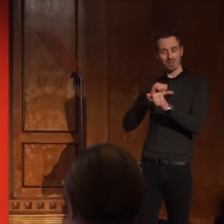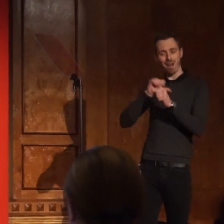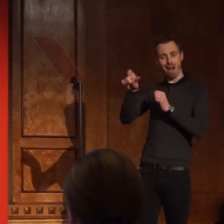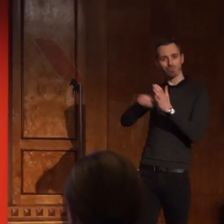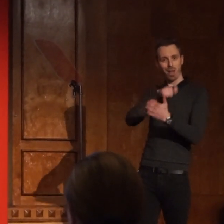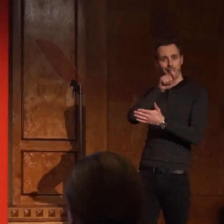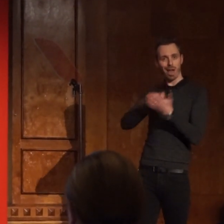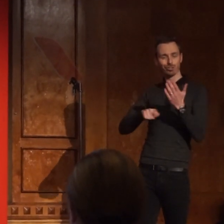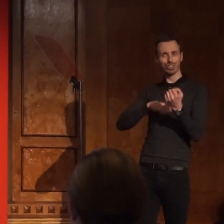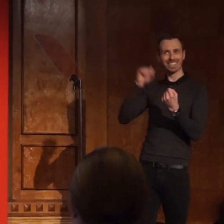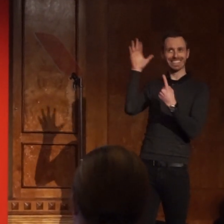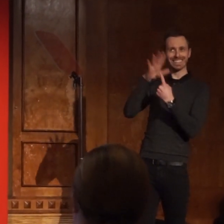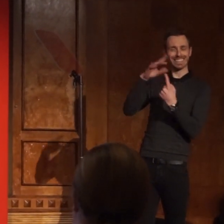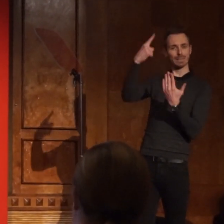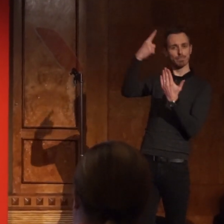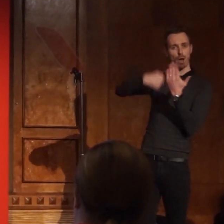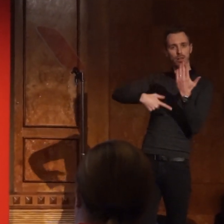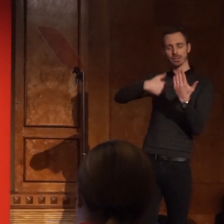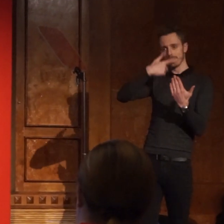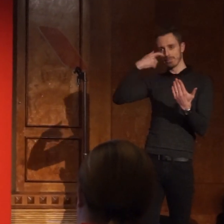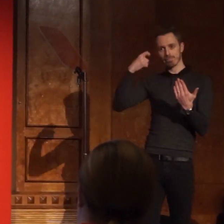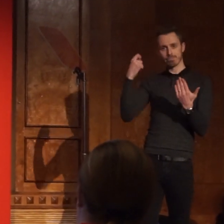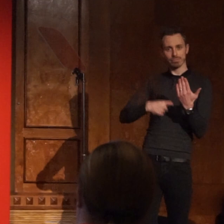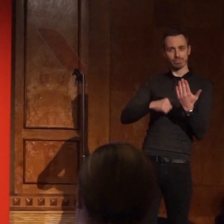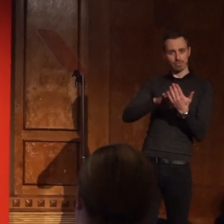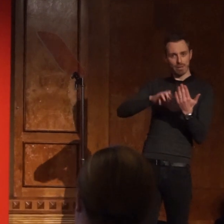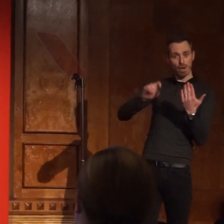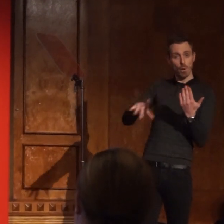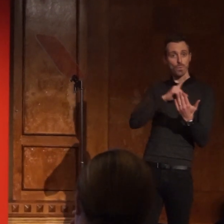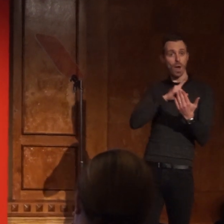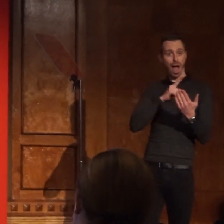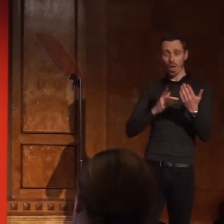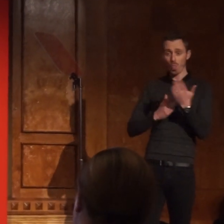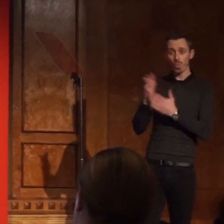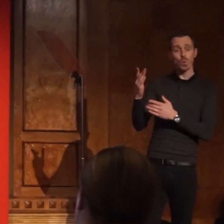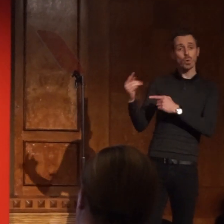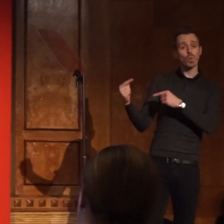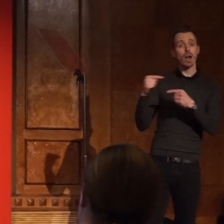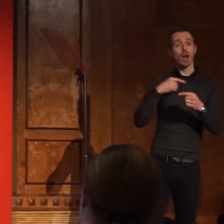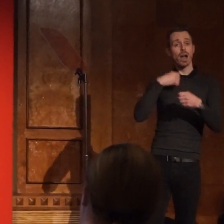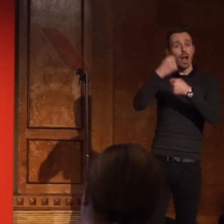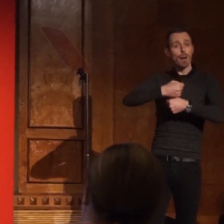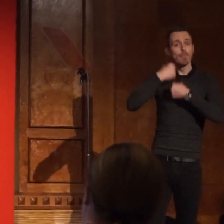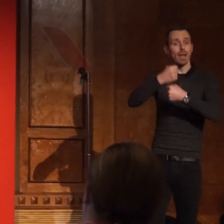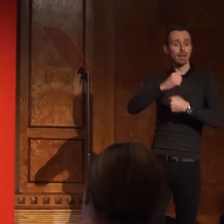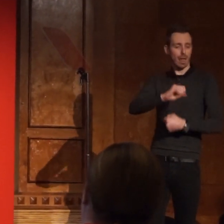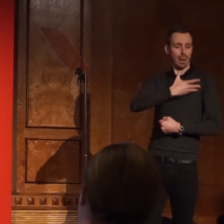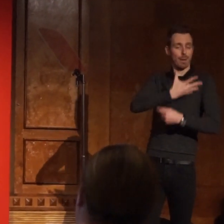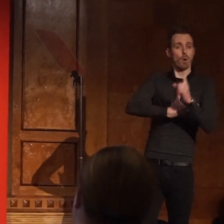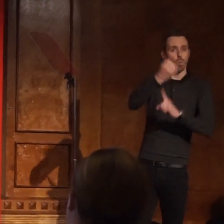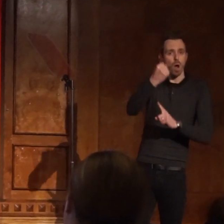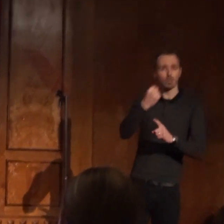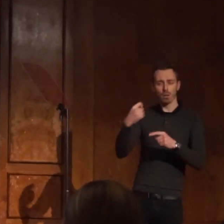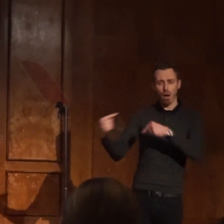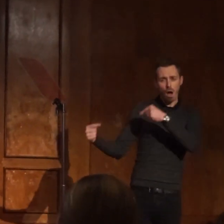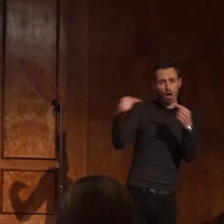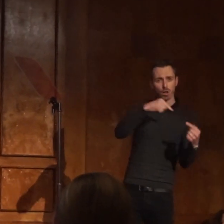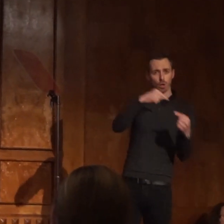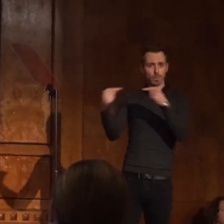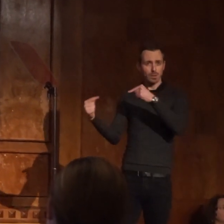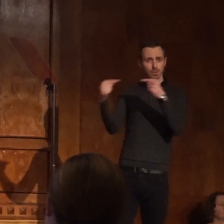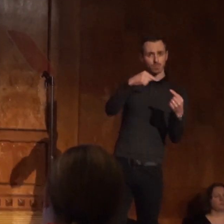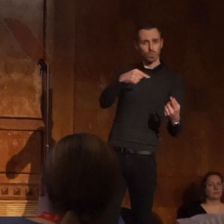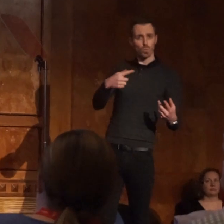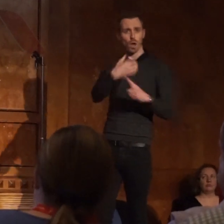because Labour had won the argument in the election campaign. Your campaign in the election stopped the attacks